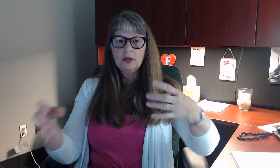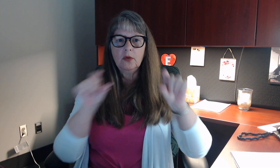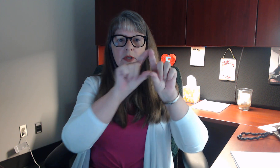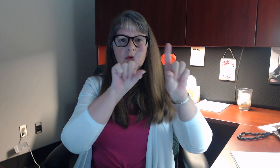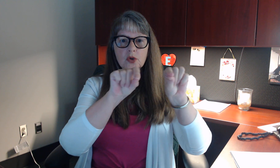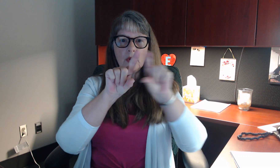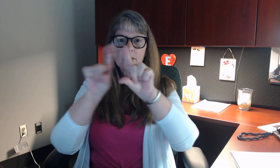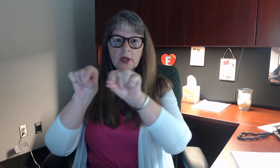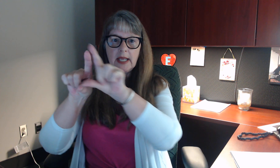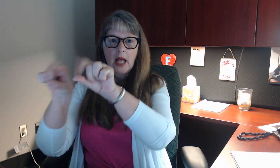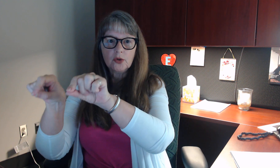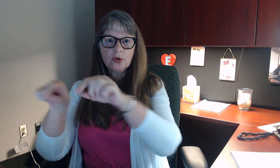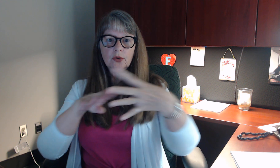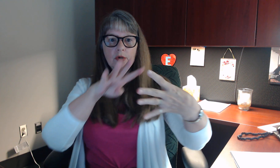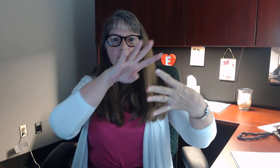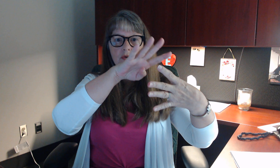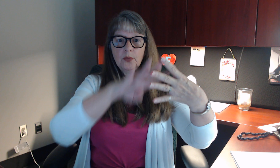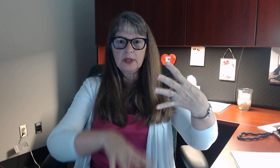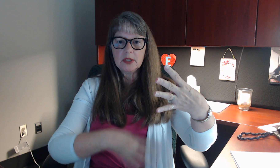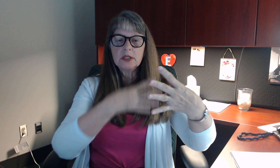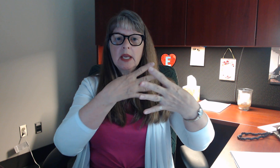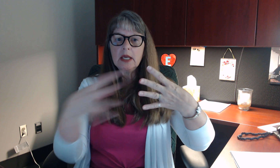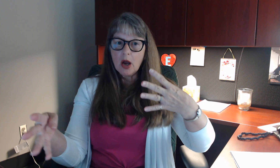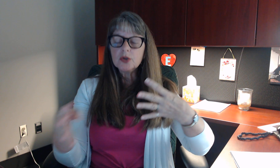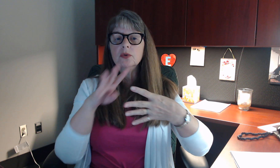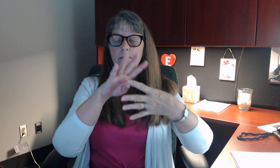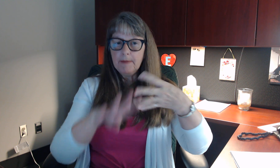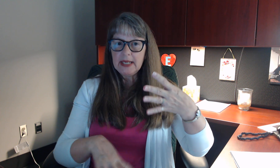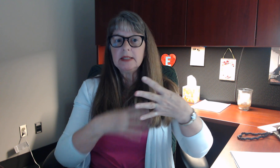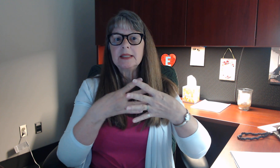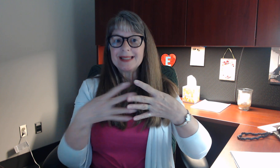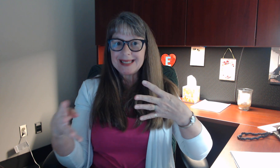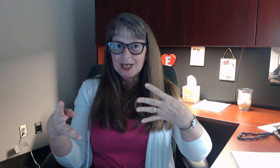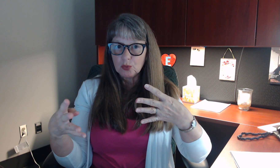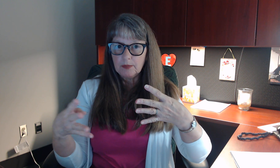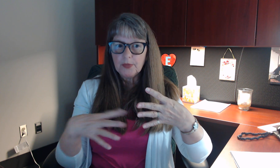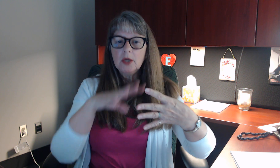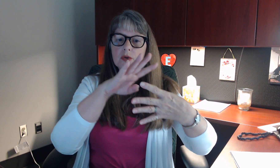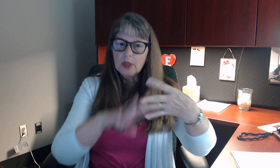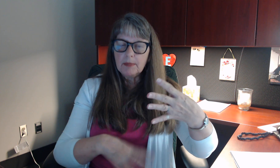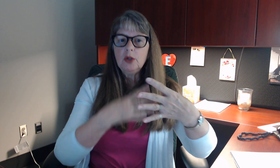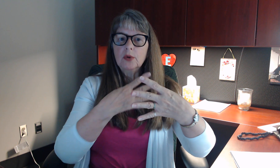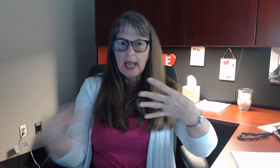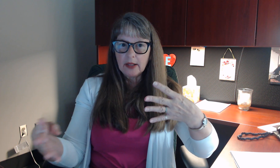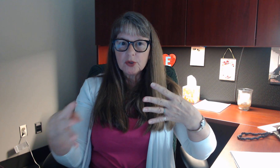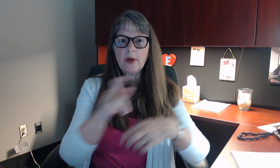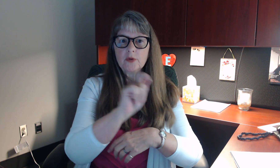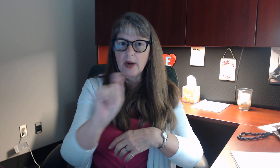the little squares on a calendar, you're doing this. It also means schedule. So it can be your calendar, have to write